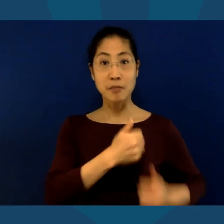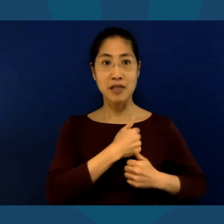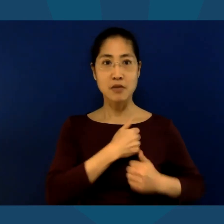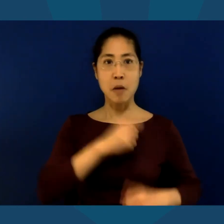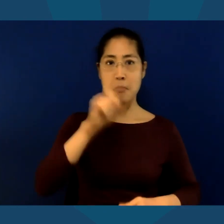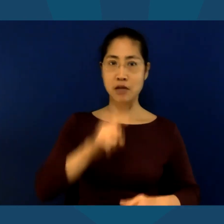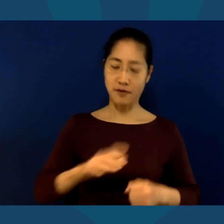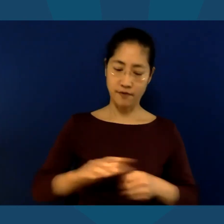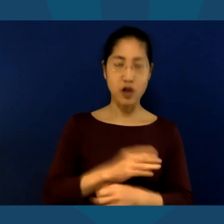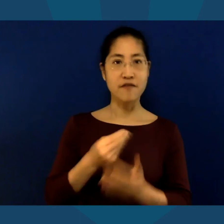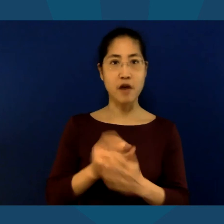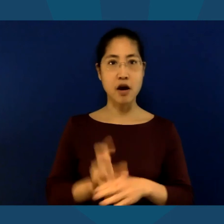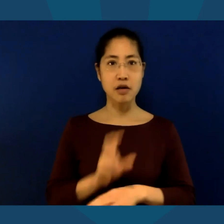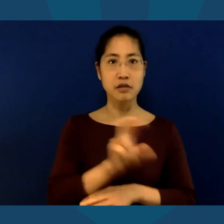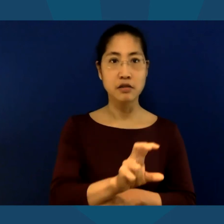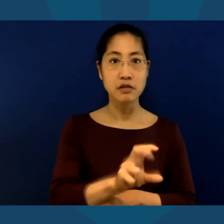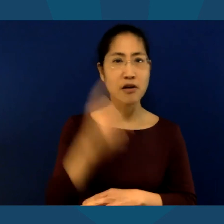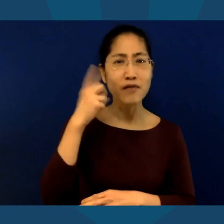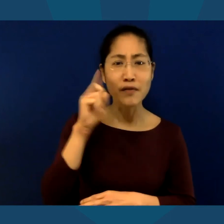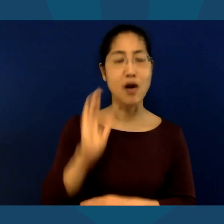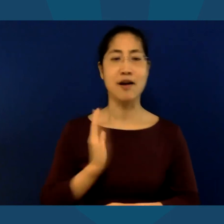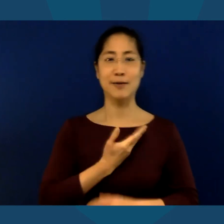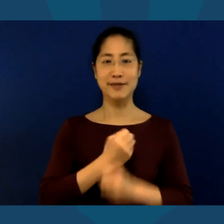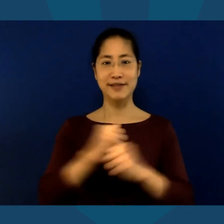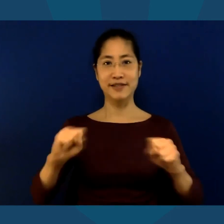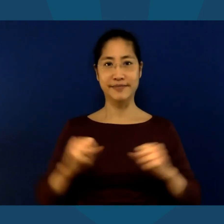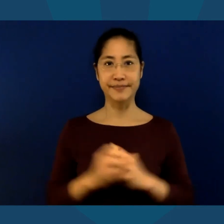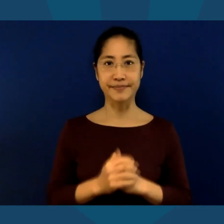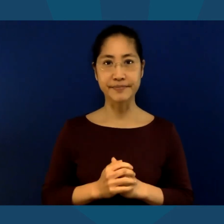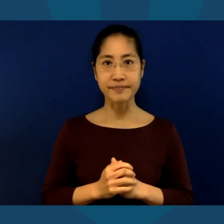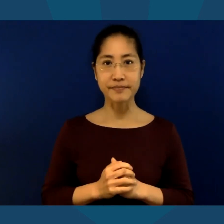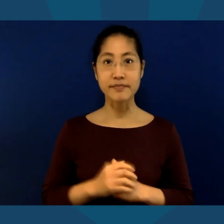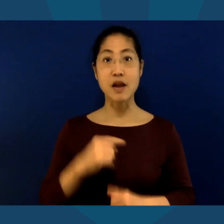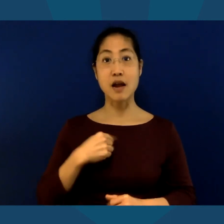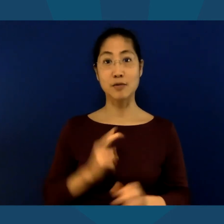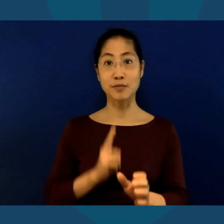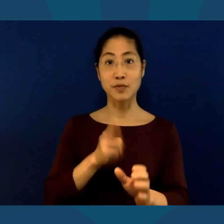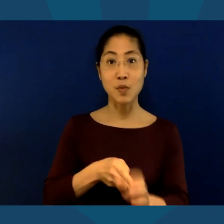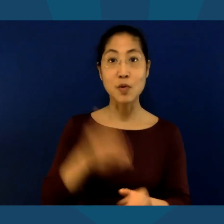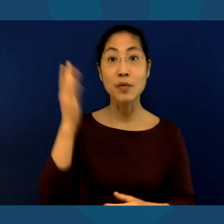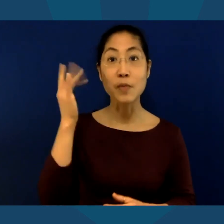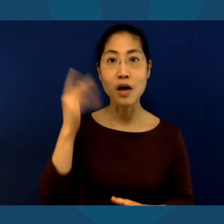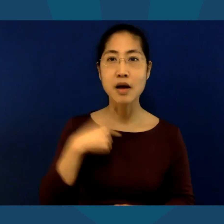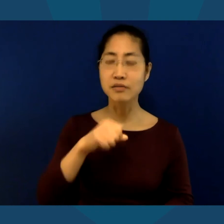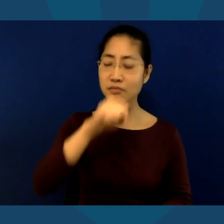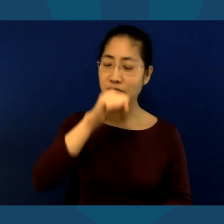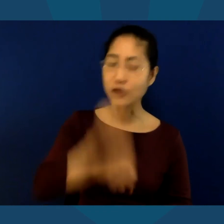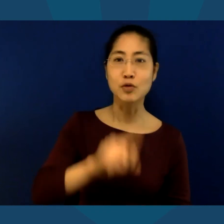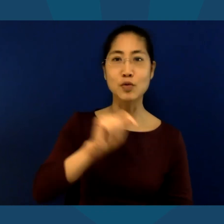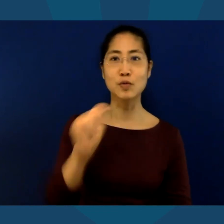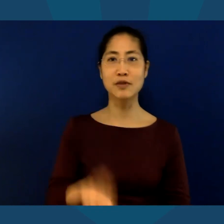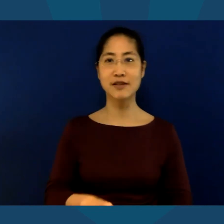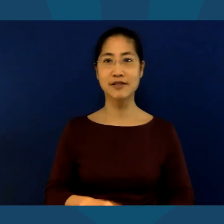Police and military must be fully funded for our safety. I am running because I